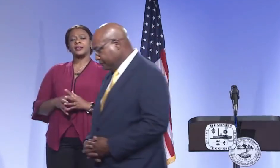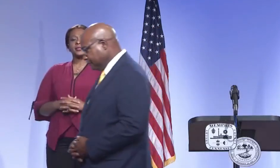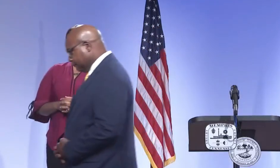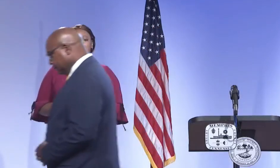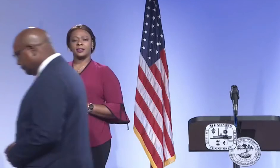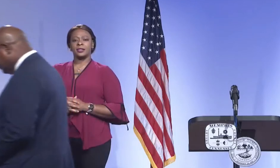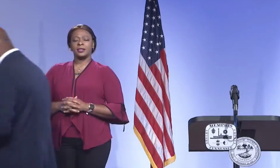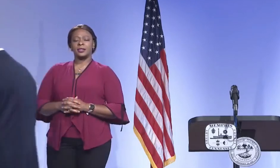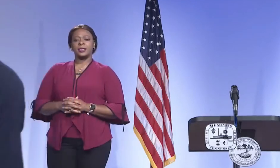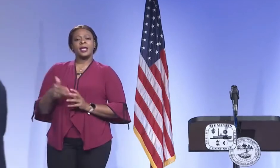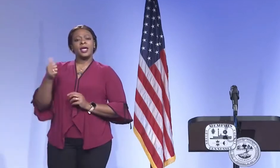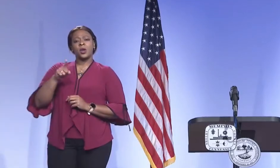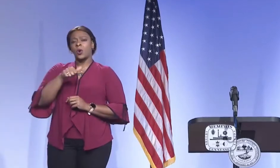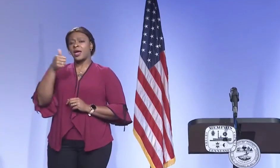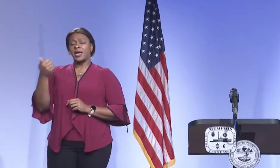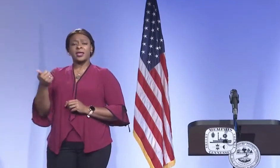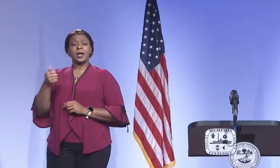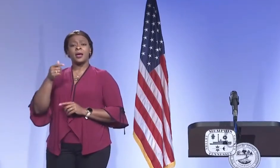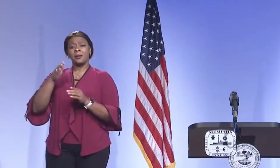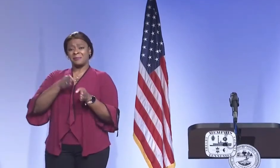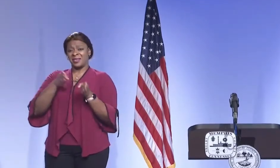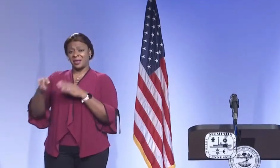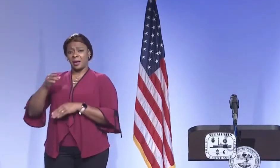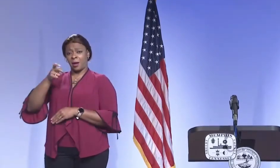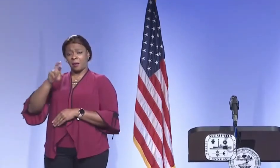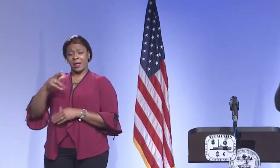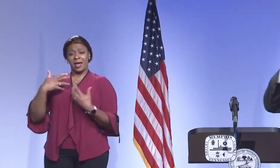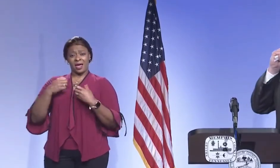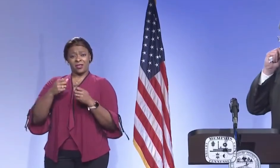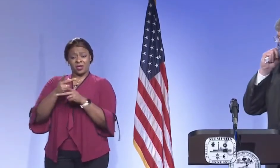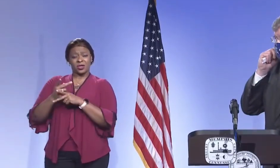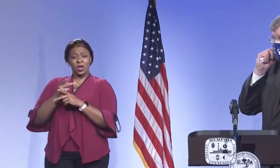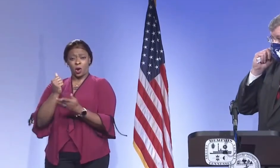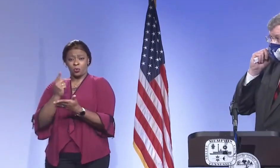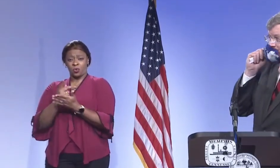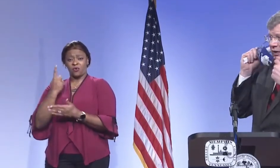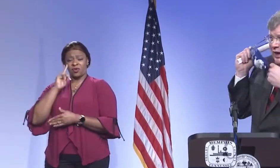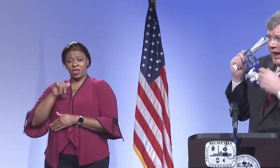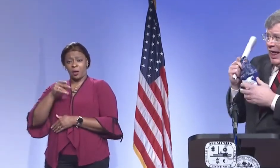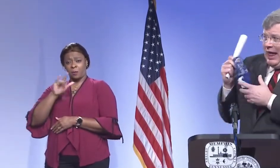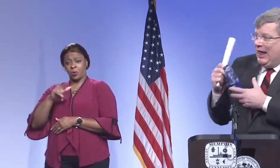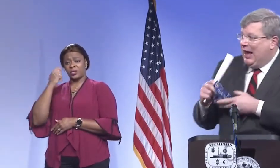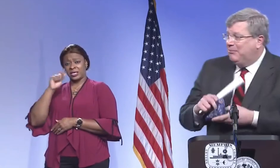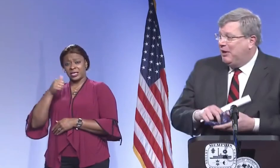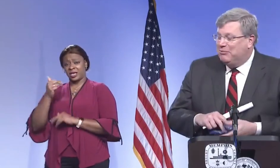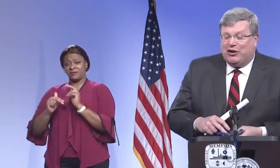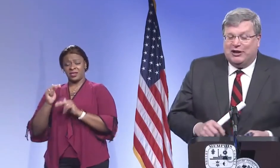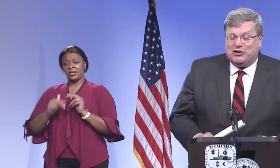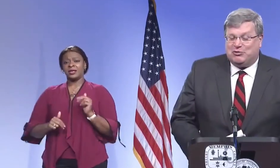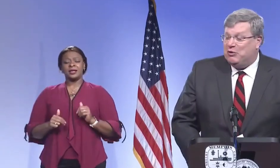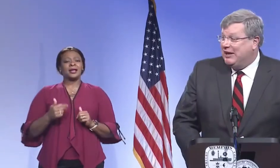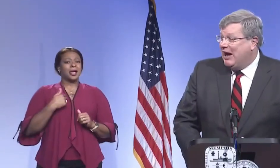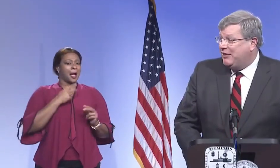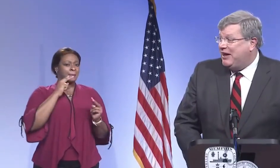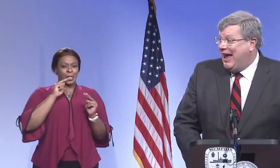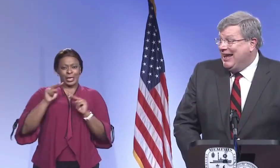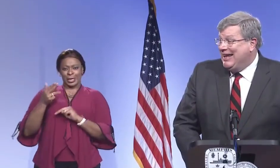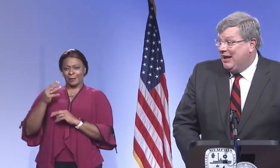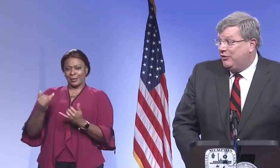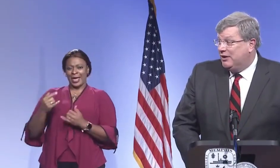Poplar Healthcare get FDA approval for the pool testing? I'm looking at Jim Sweeney now.